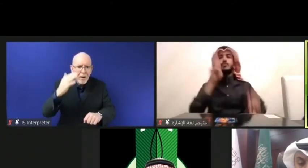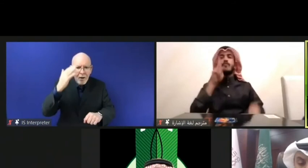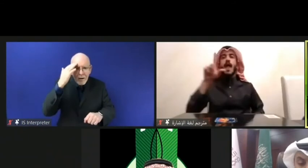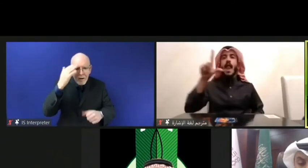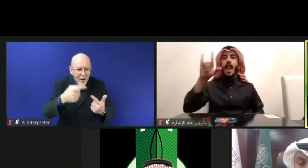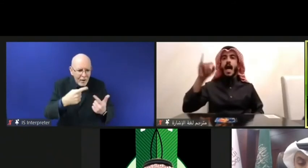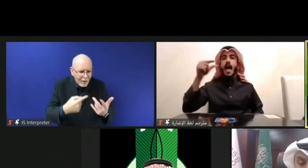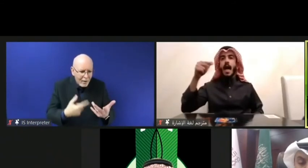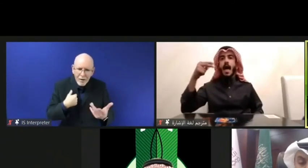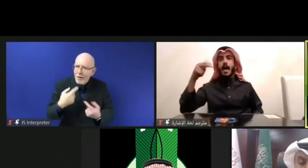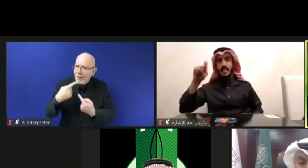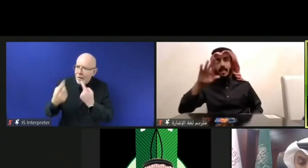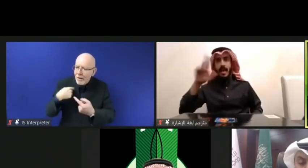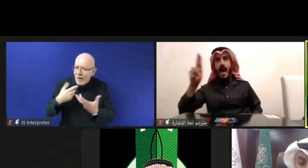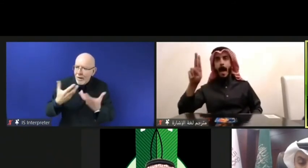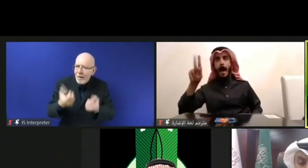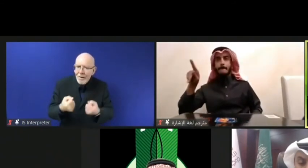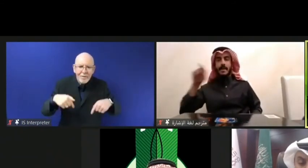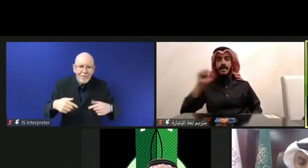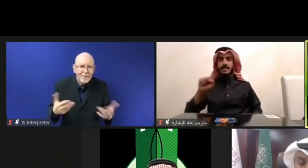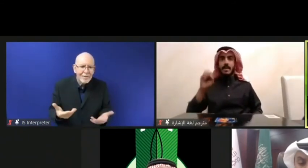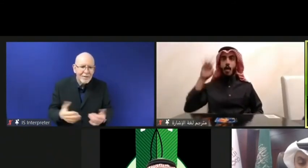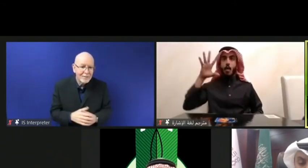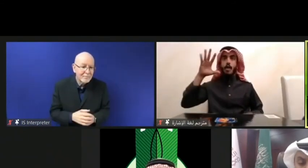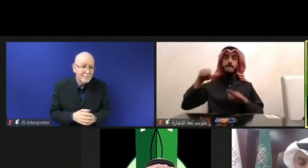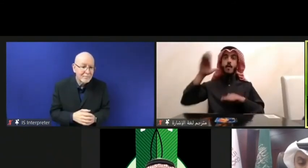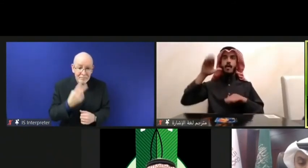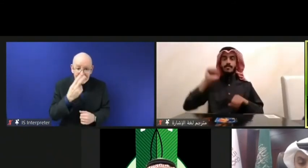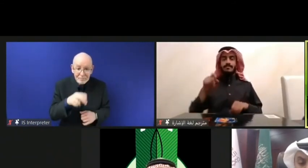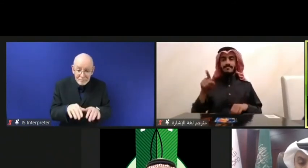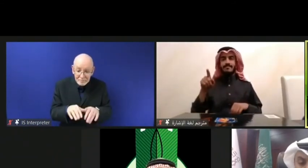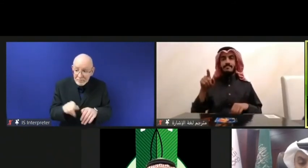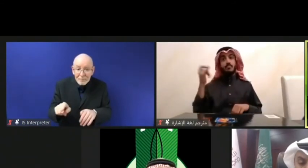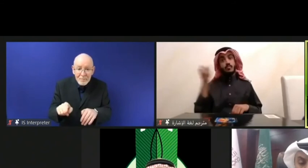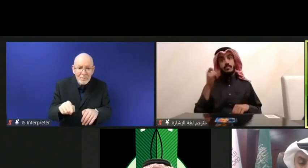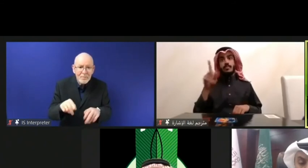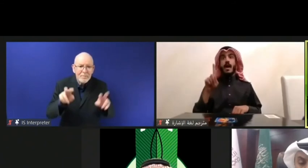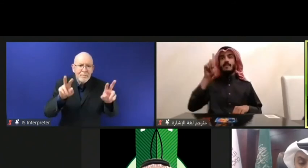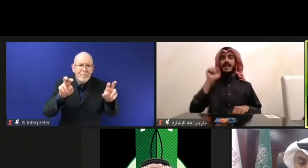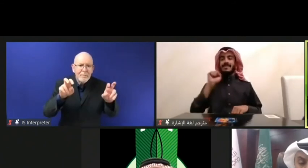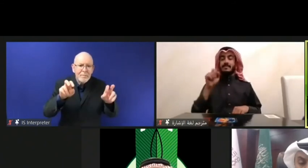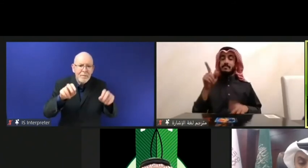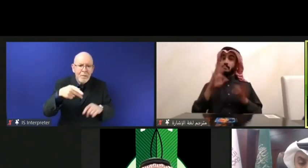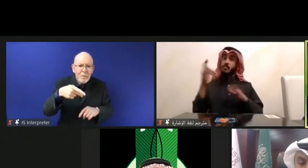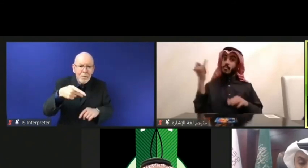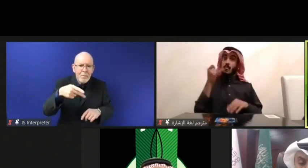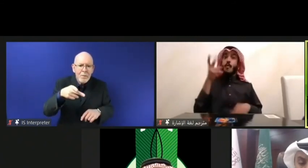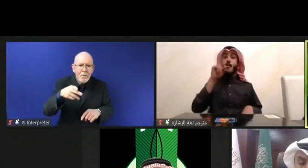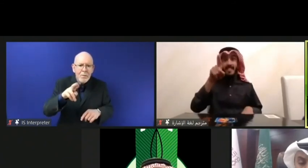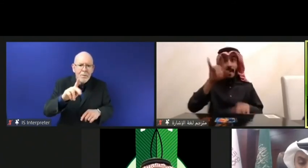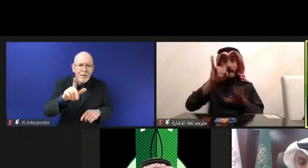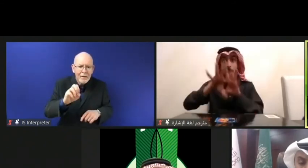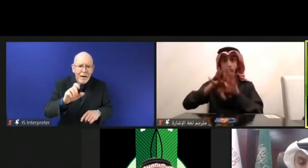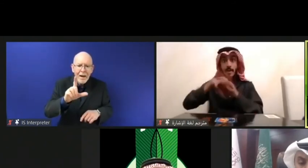Honestly, I think that this is great. I think this also the Zero Project does the same thing in terms of